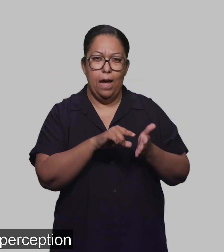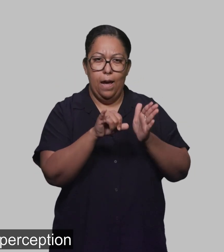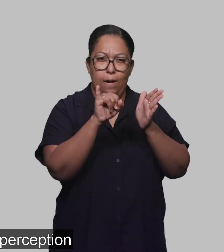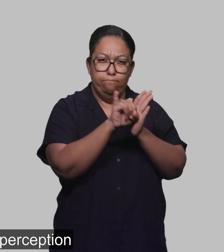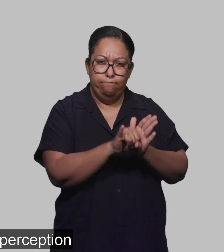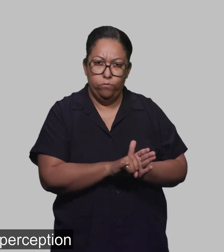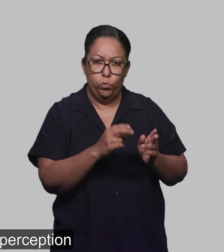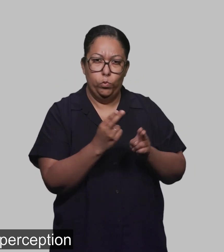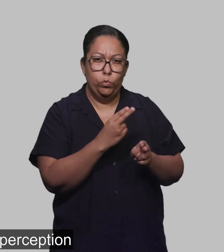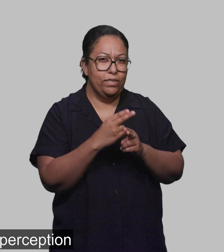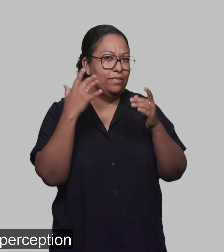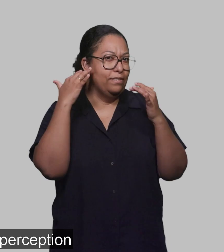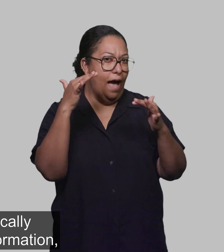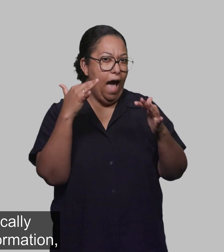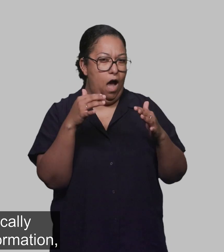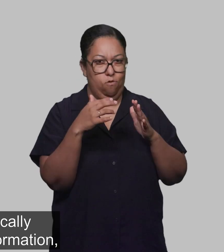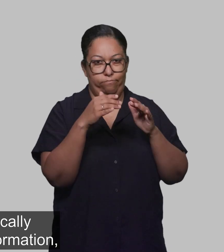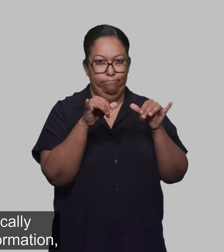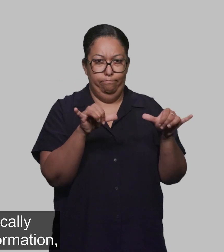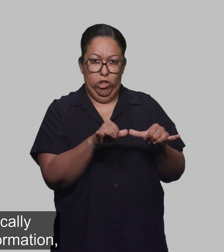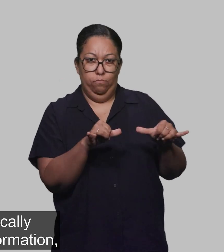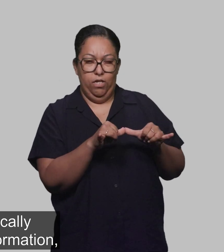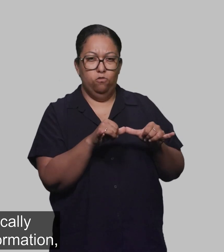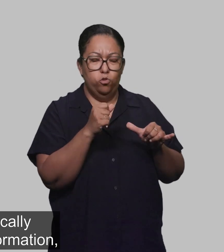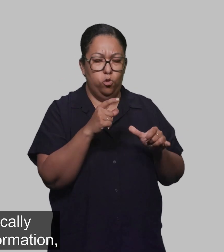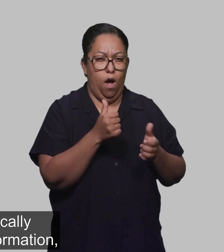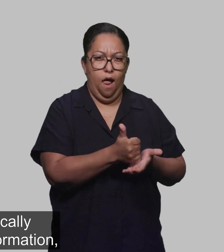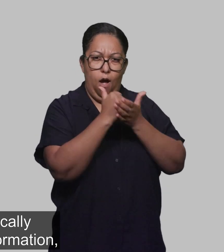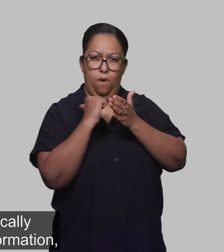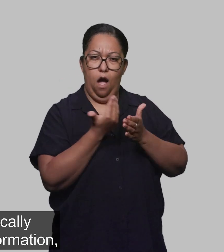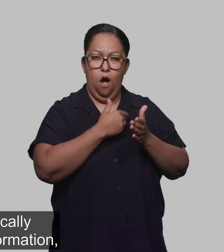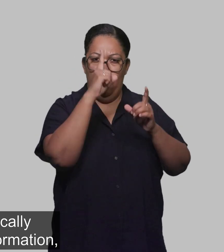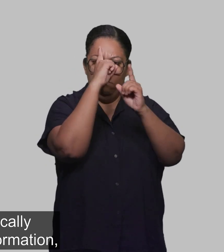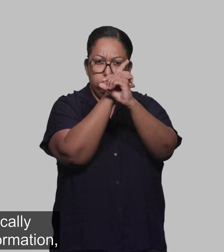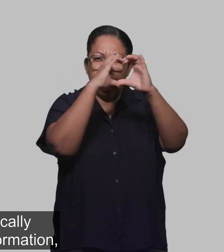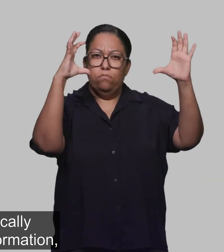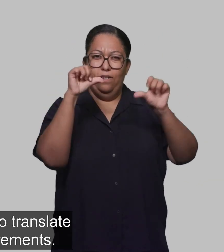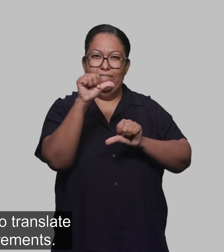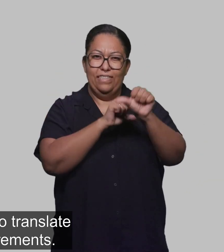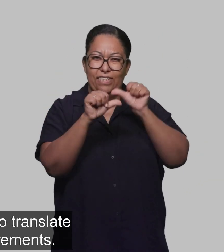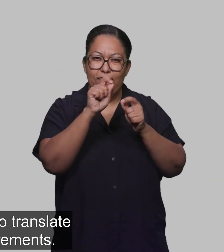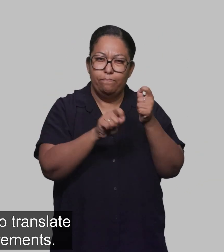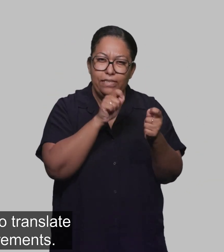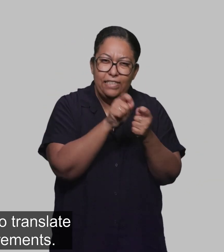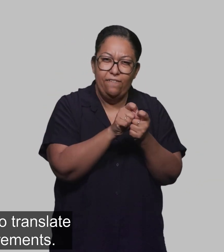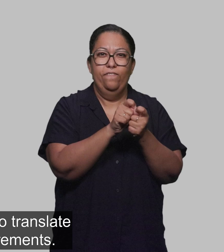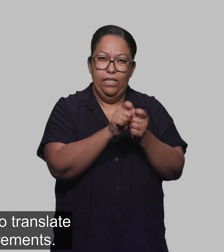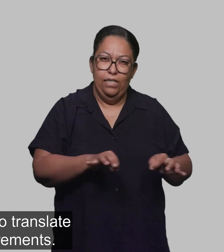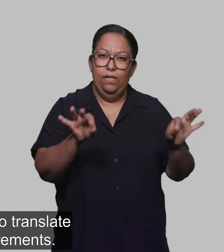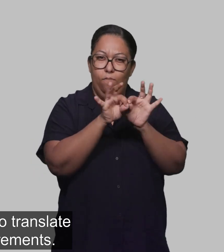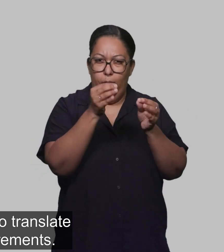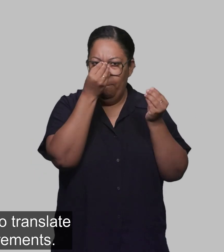to augment our perception of scientifically significant information, then I use